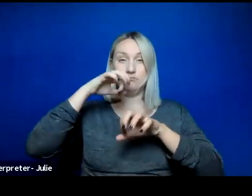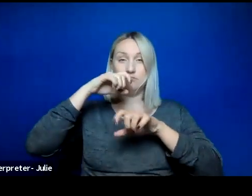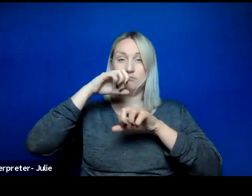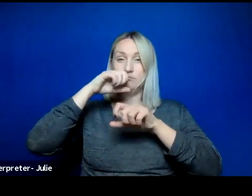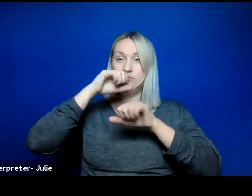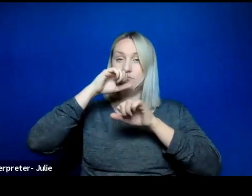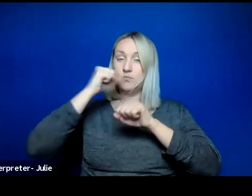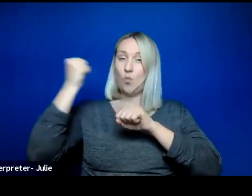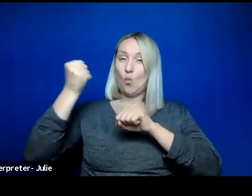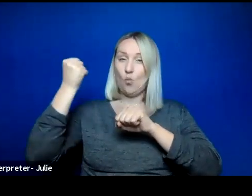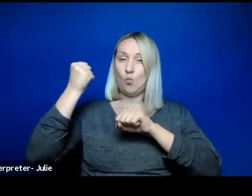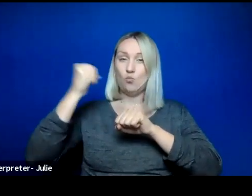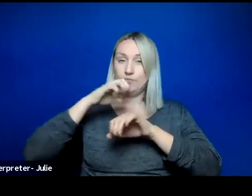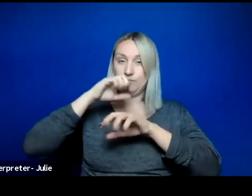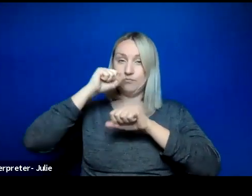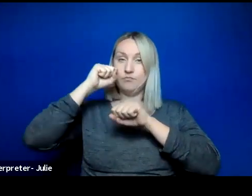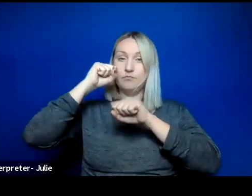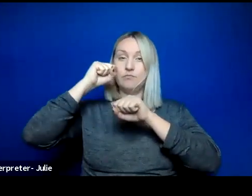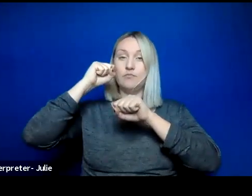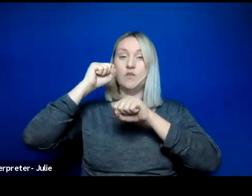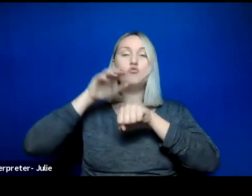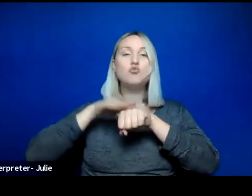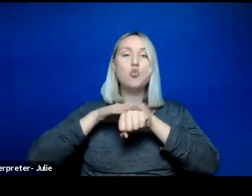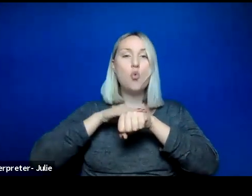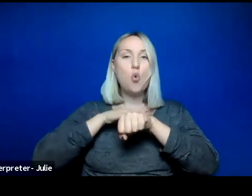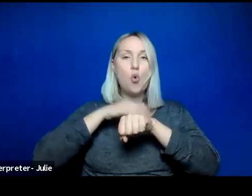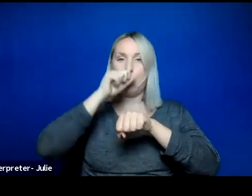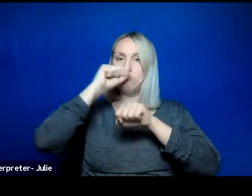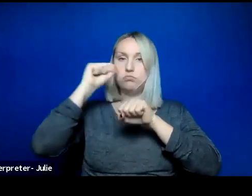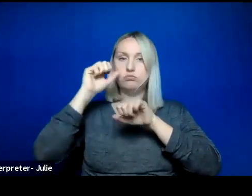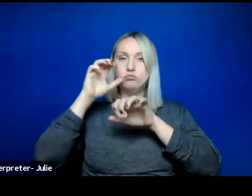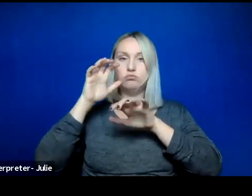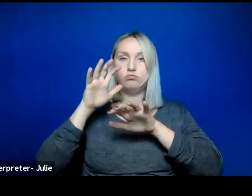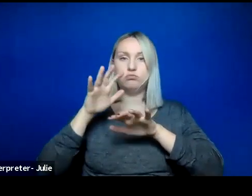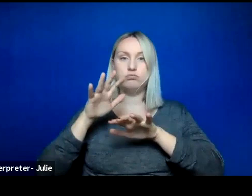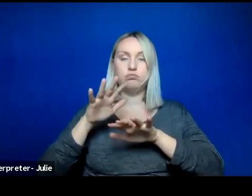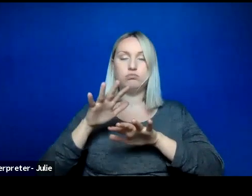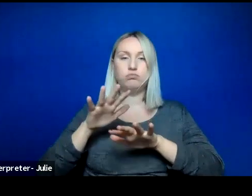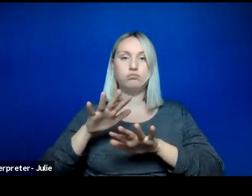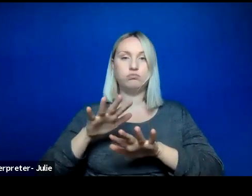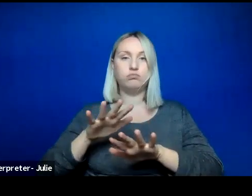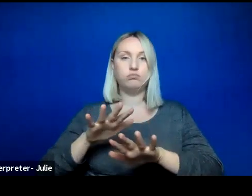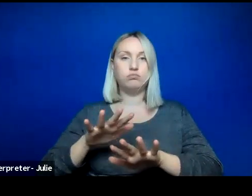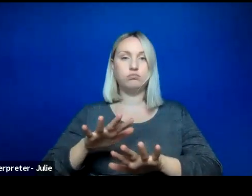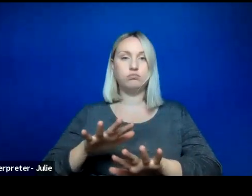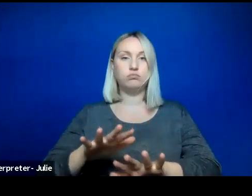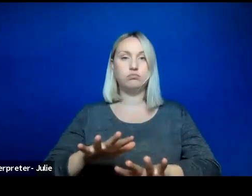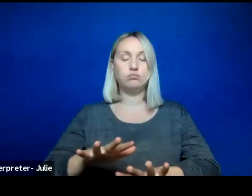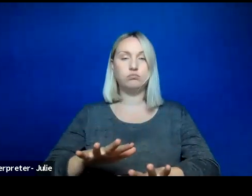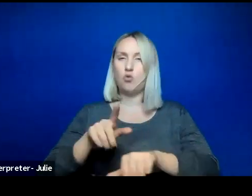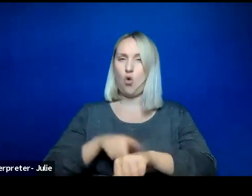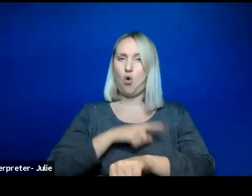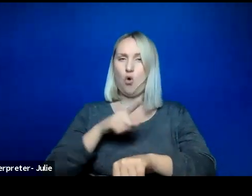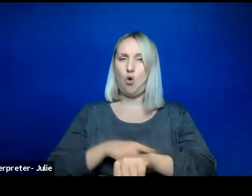little bit longer, and then to slow down the exhalation, to breathe out for a little